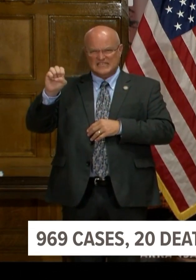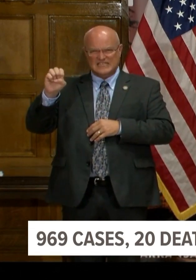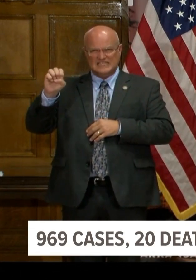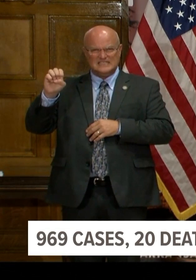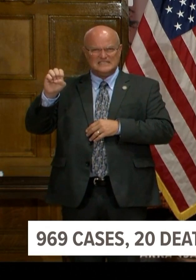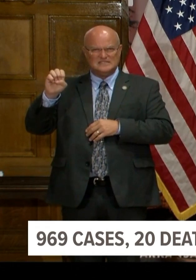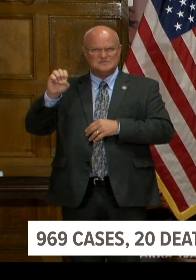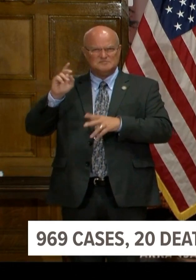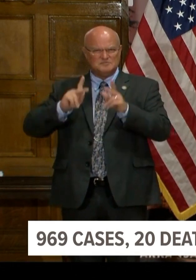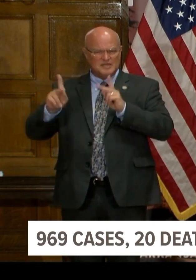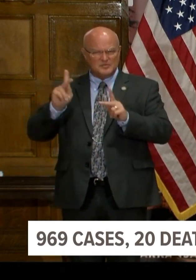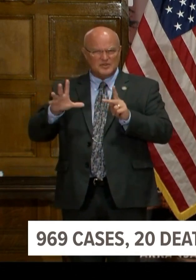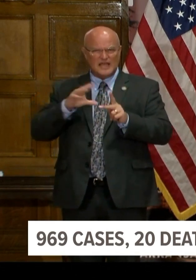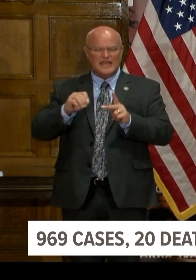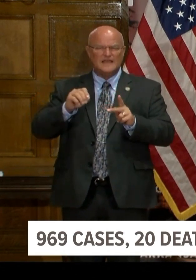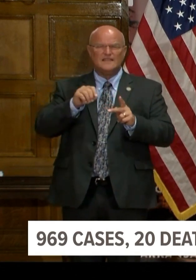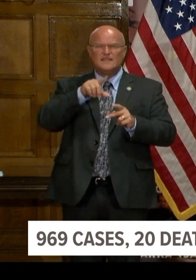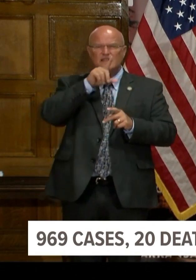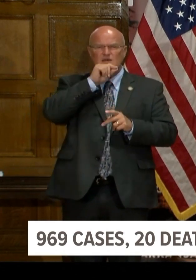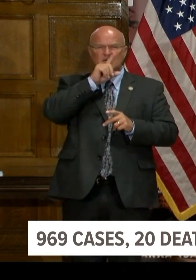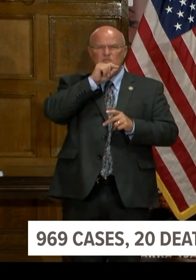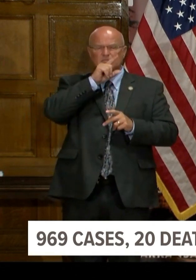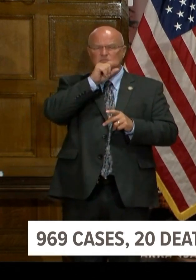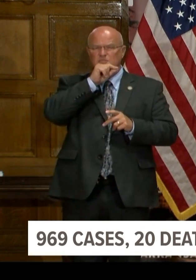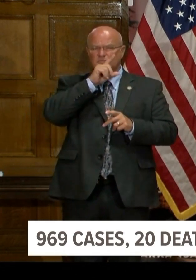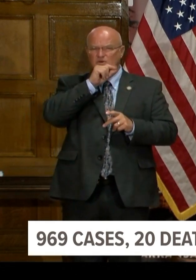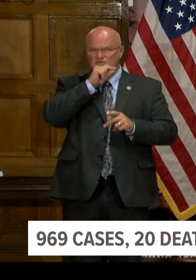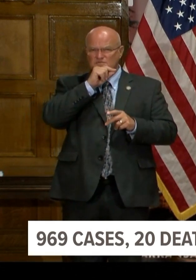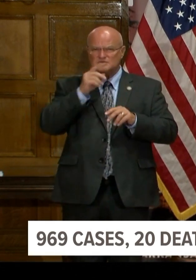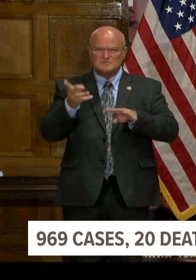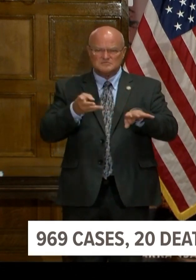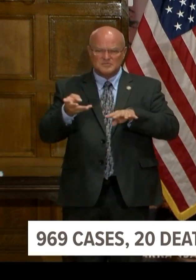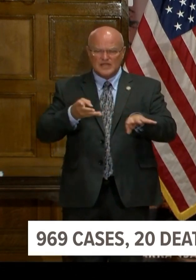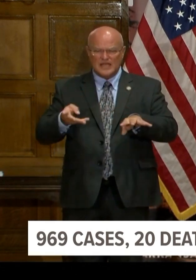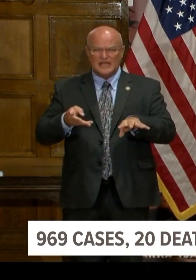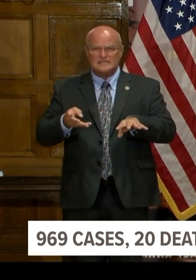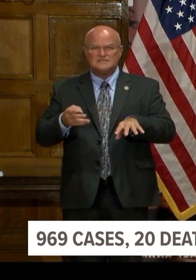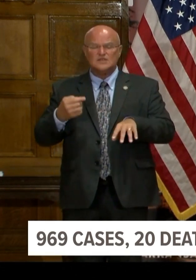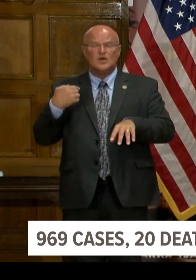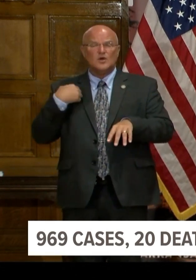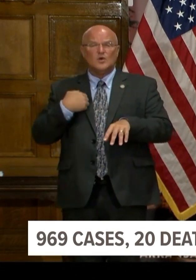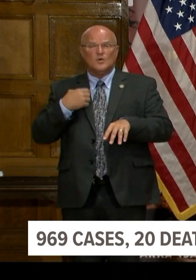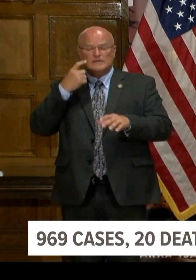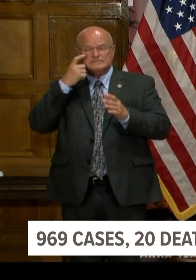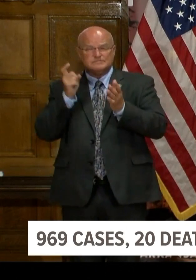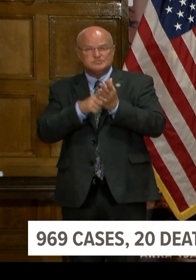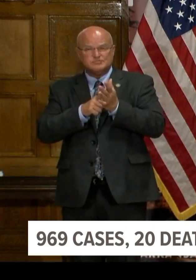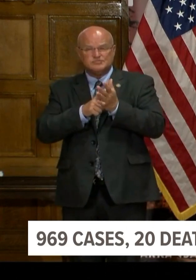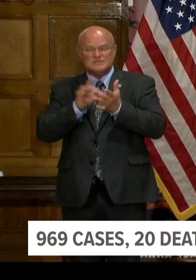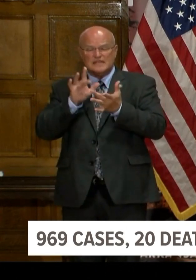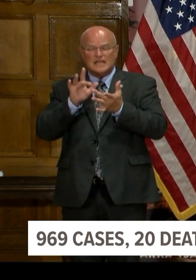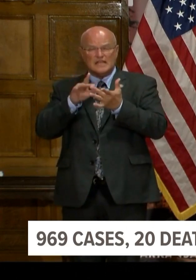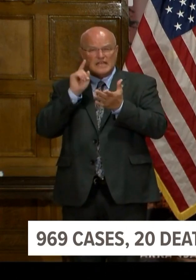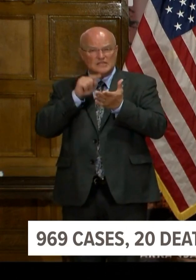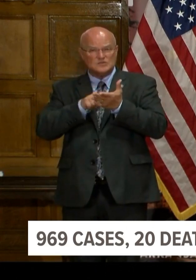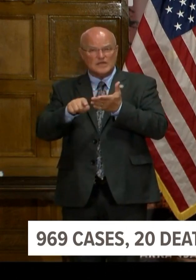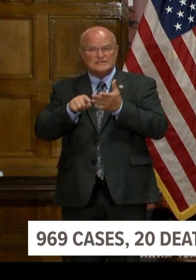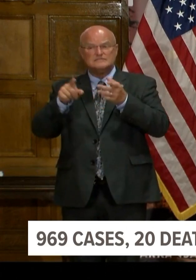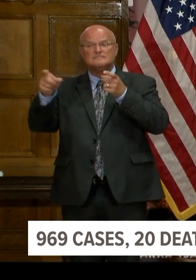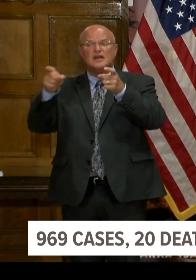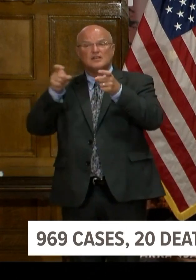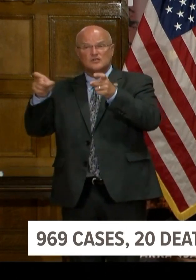industry, we really got in there and identified the cases and did our contact tracing, and we got that under